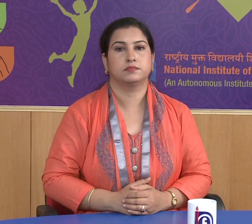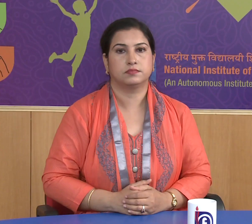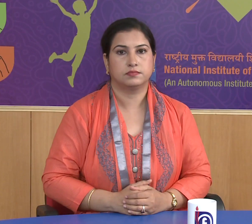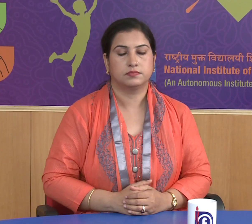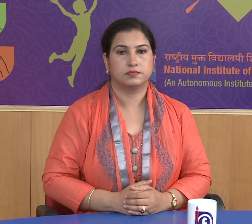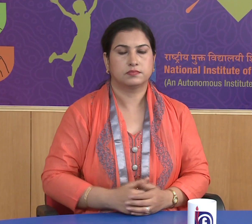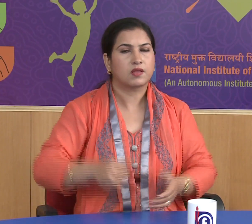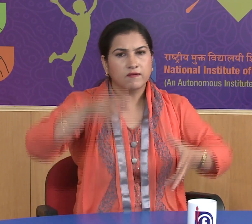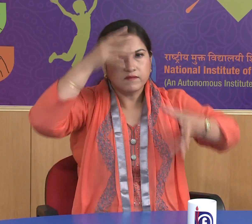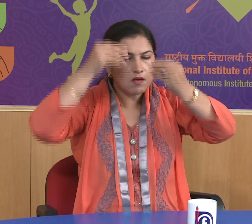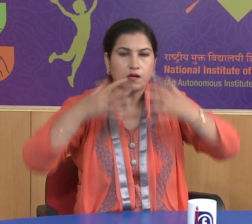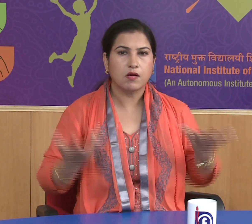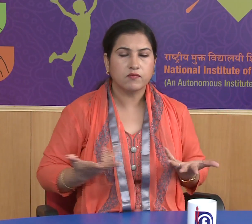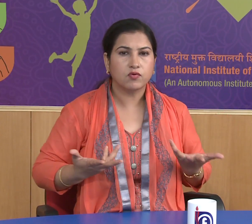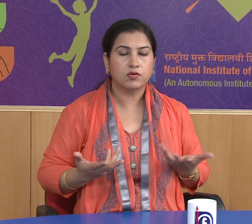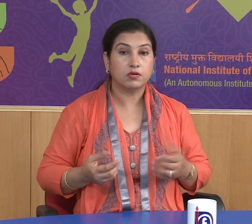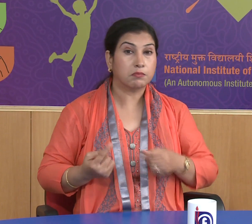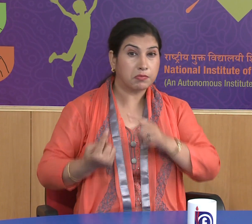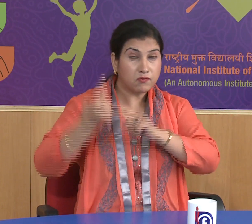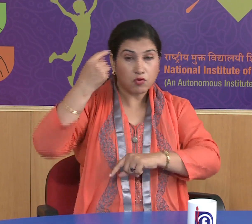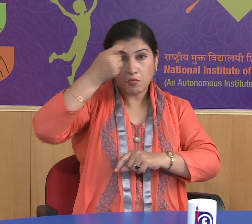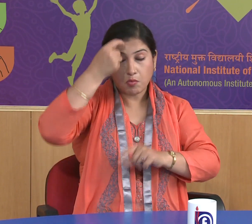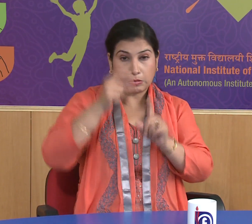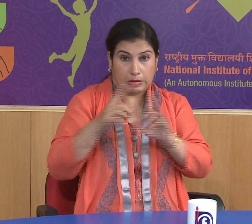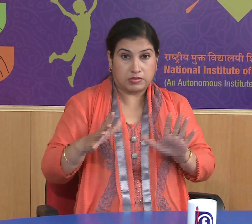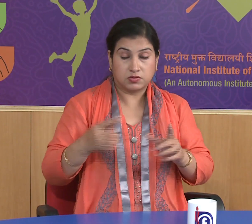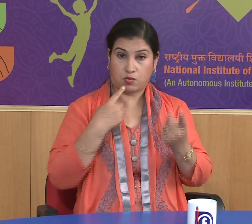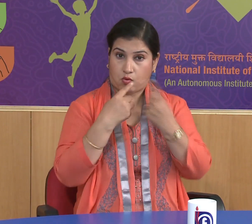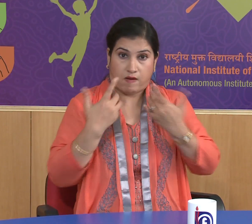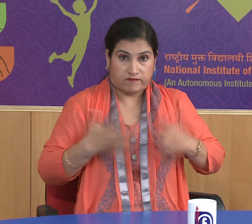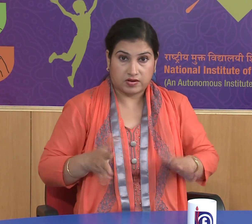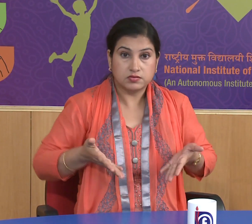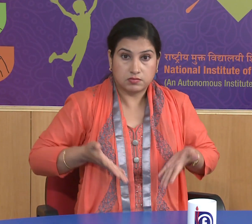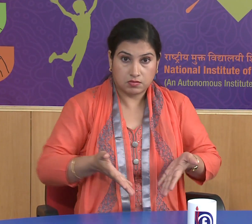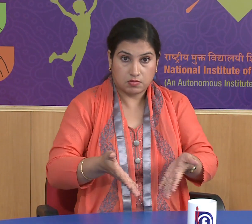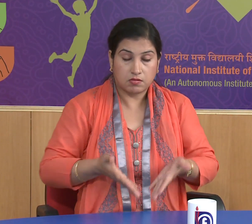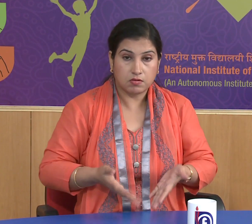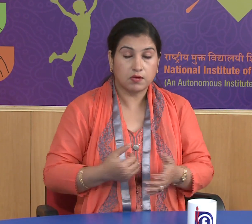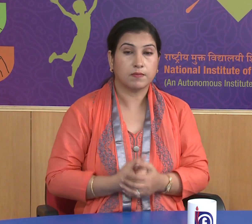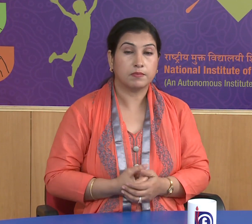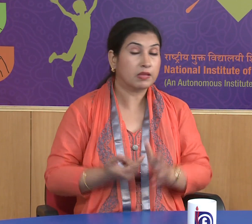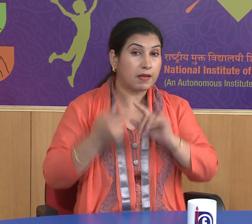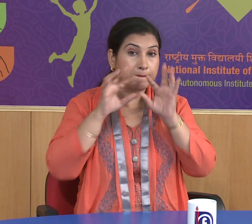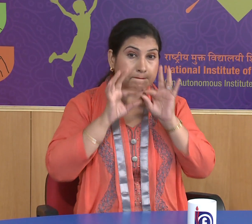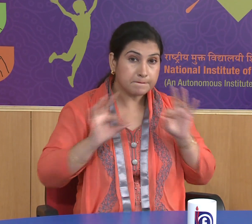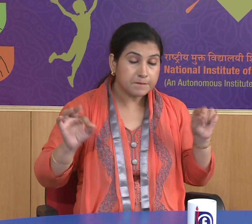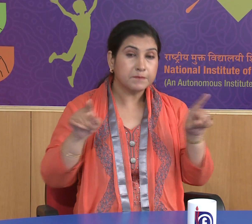We learnt about those dangers which are present before the peace and security